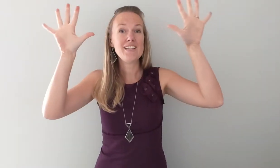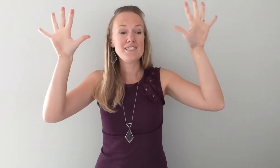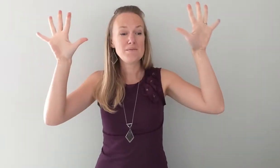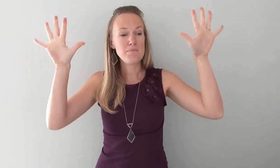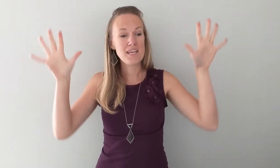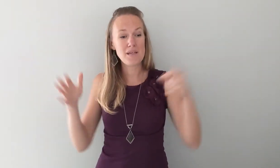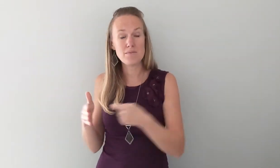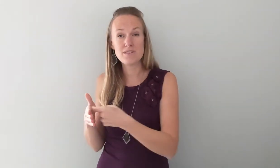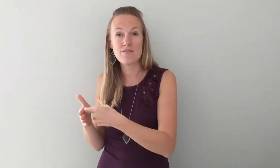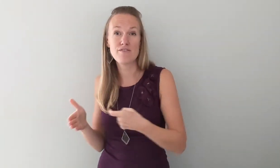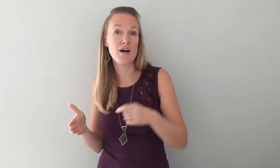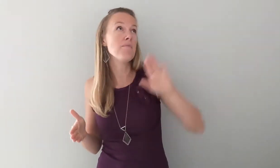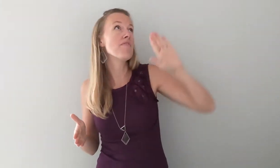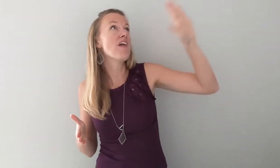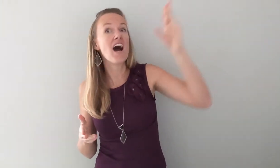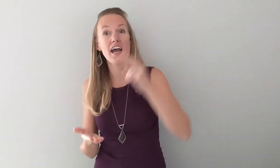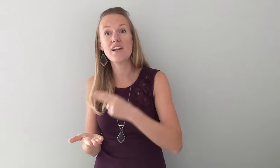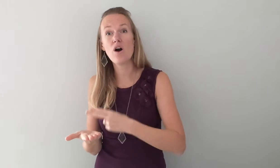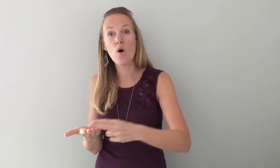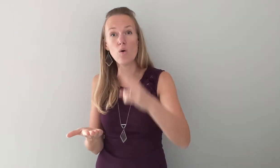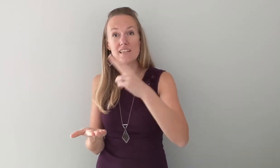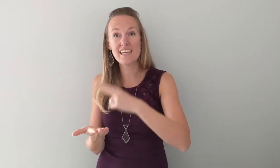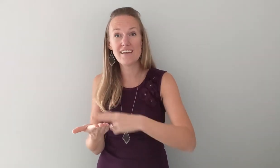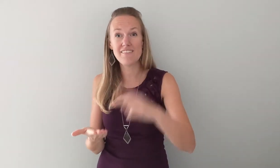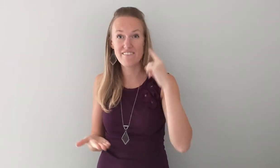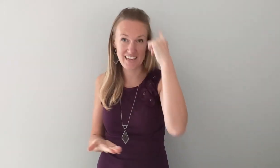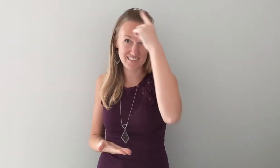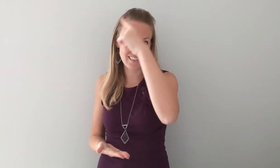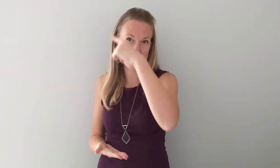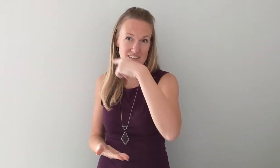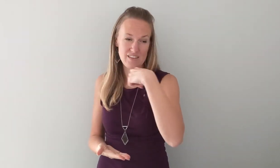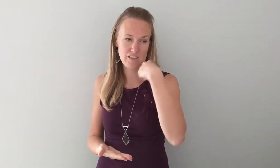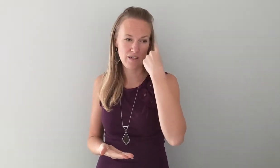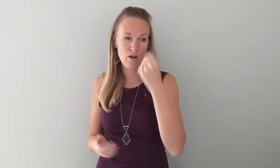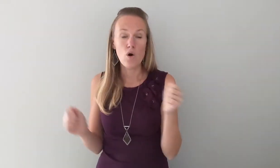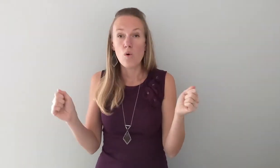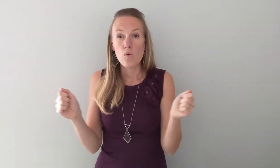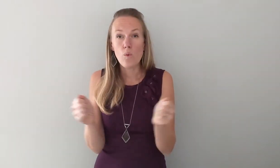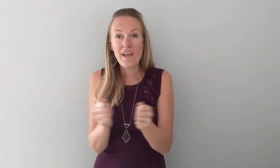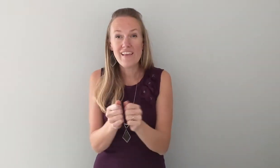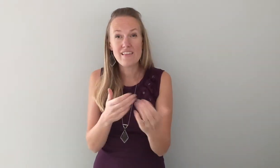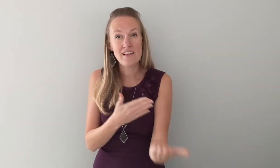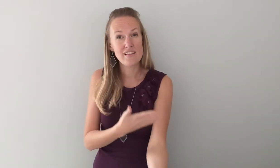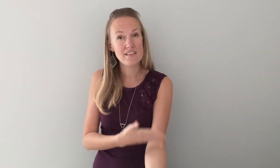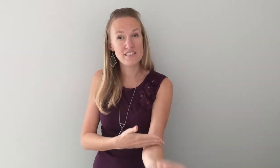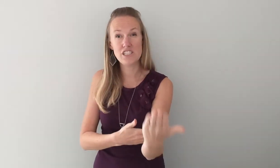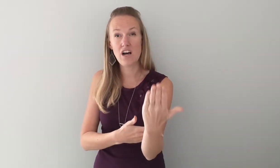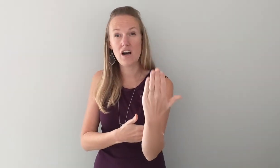Radiant beams from thine holy face, with the